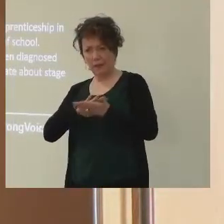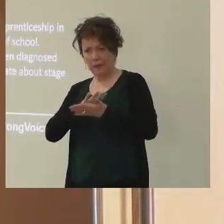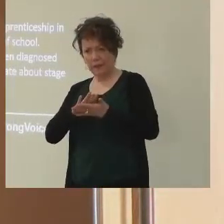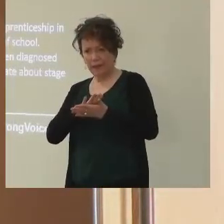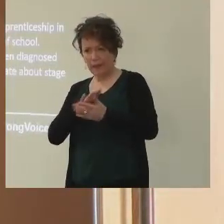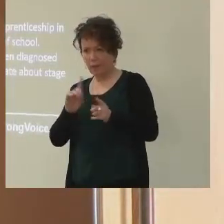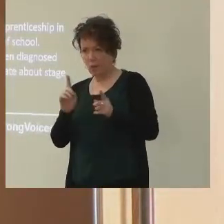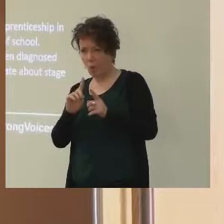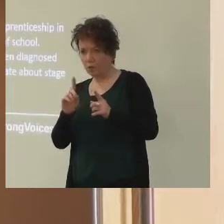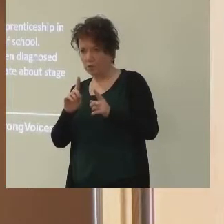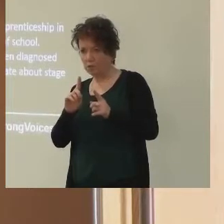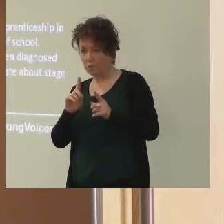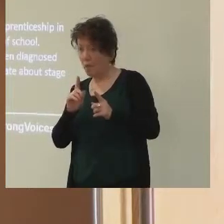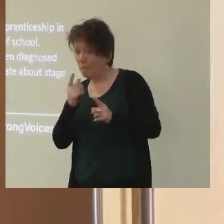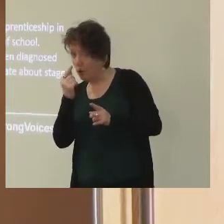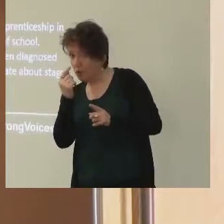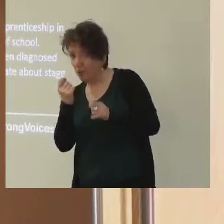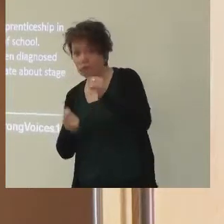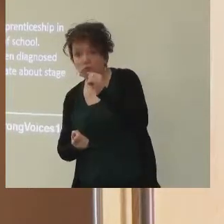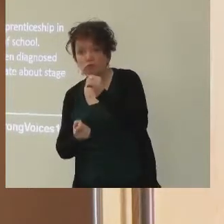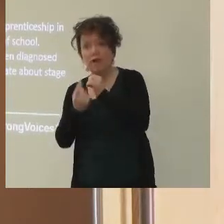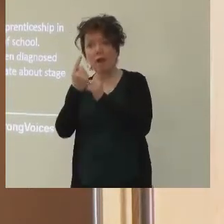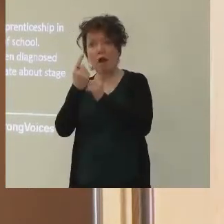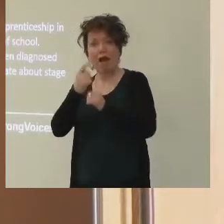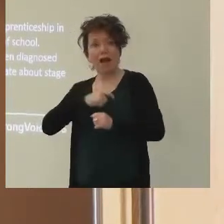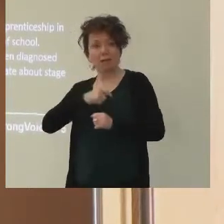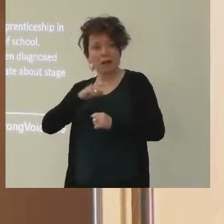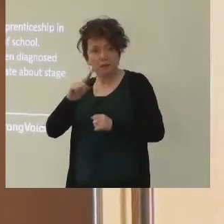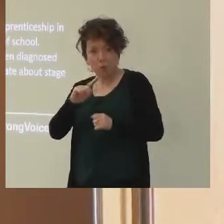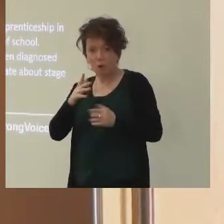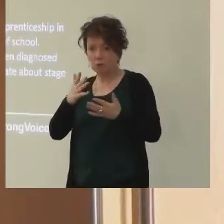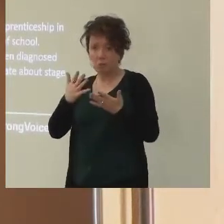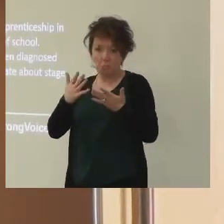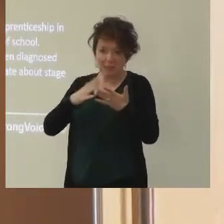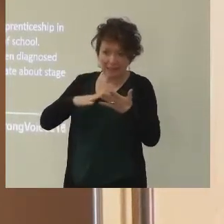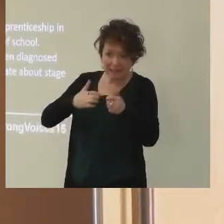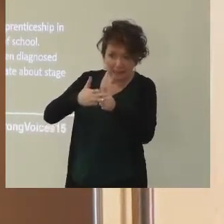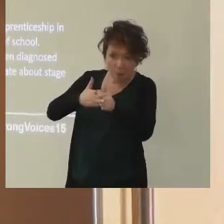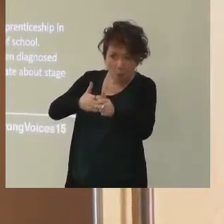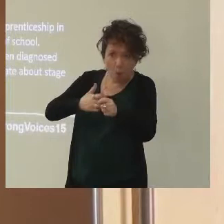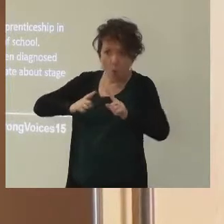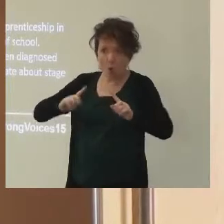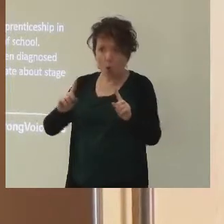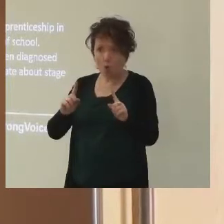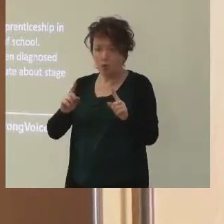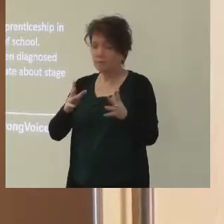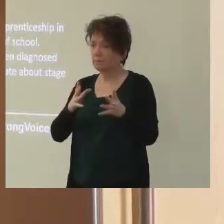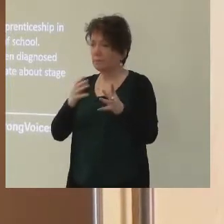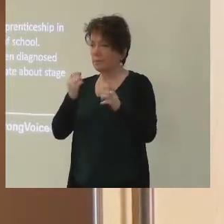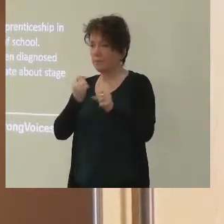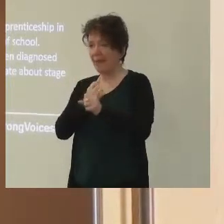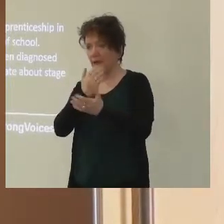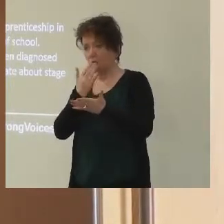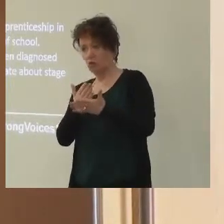what his triggers might be, support for him, and also making sure that that is